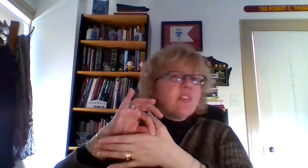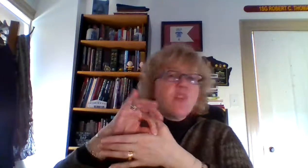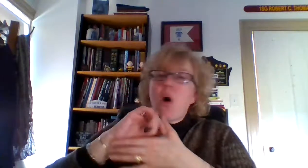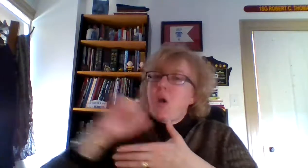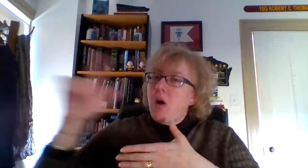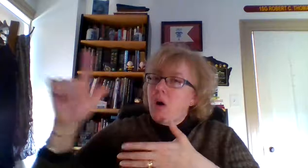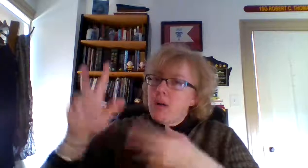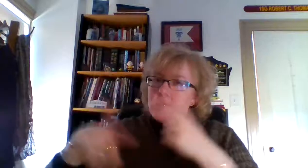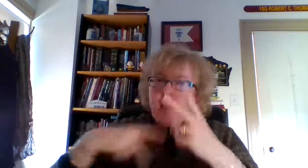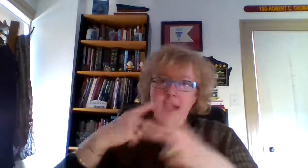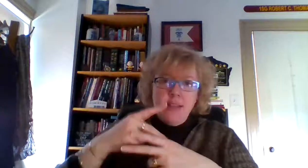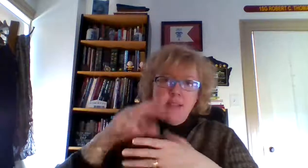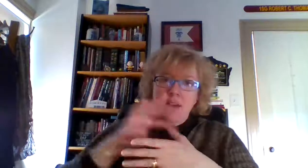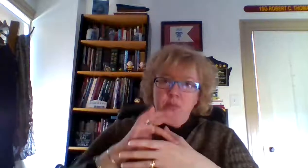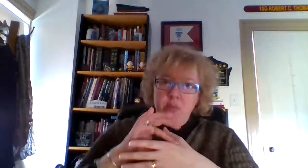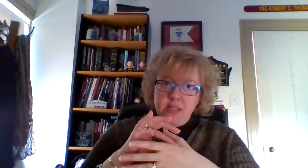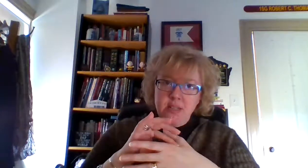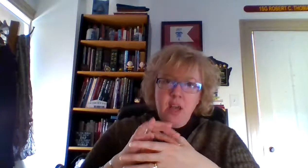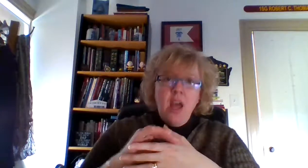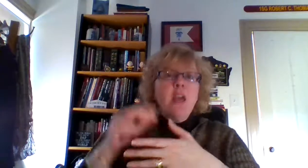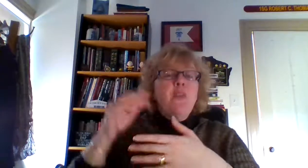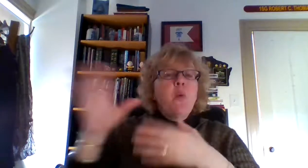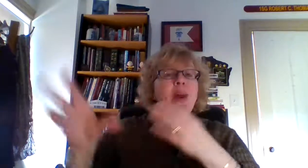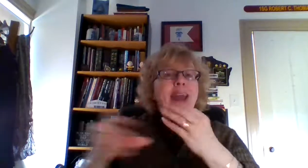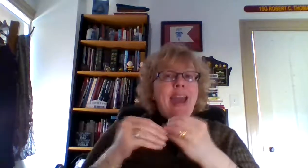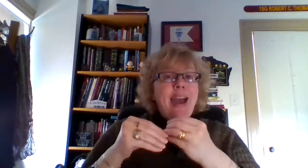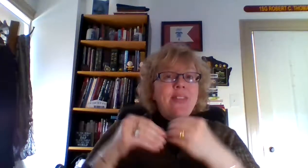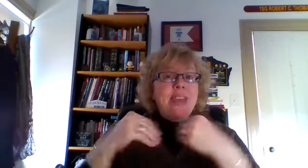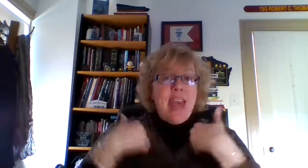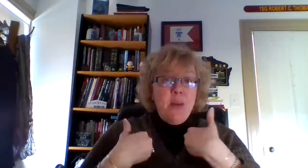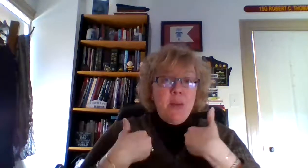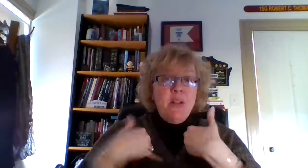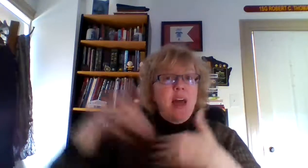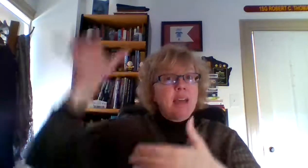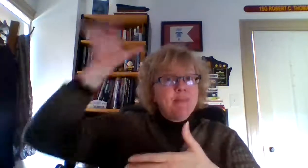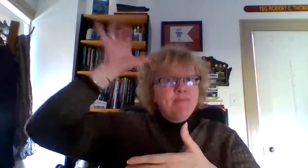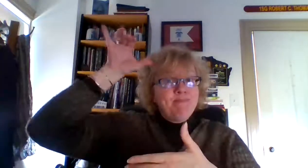That's all kinds of meat. If you want to add the animal, like